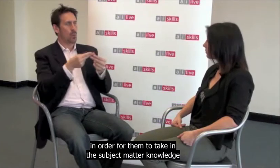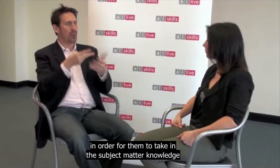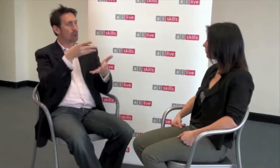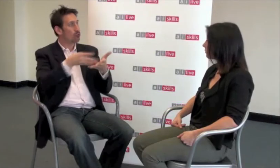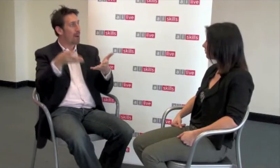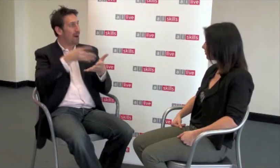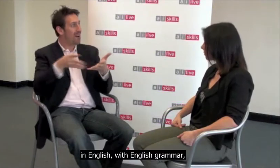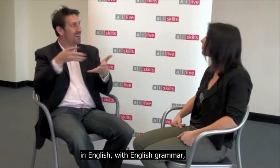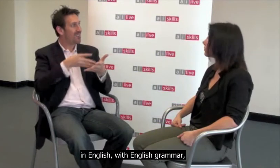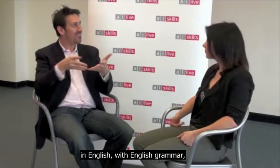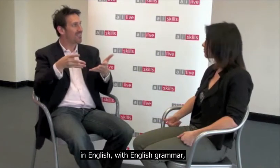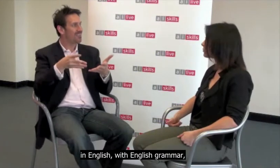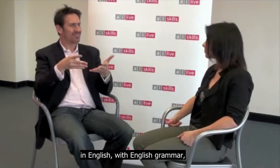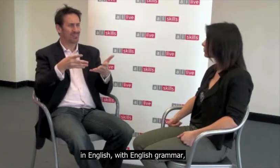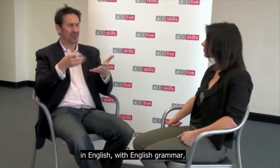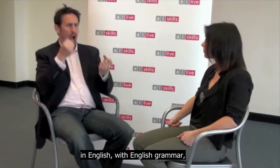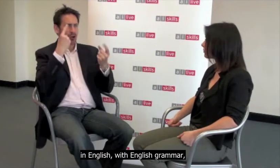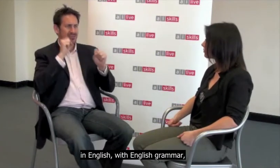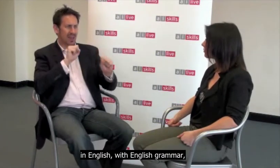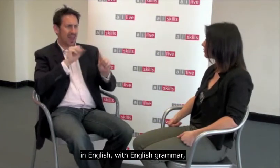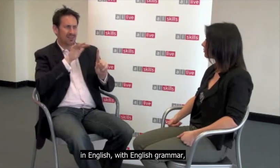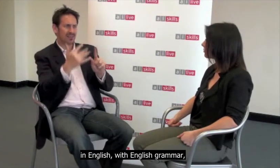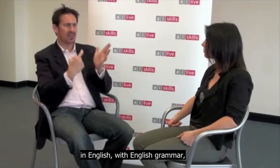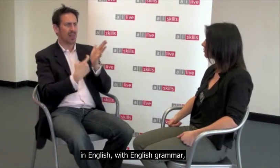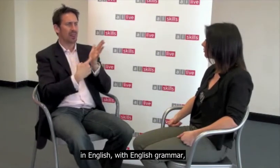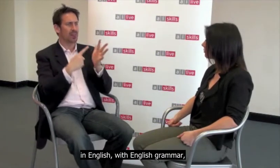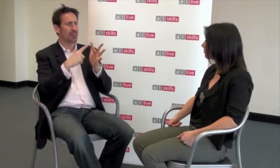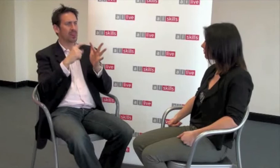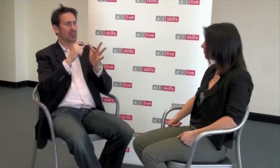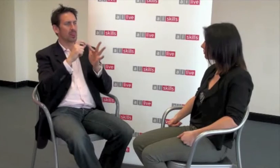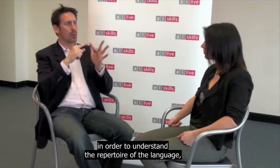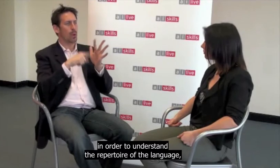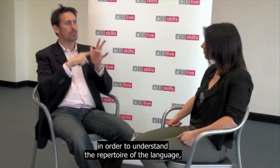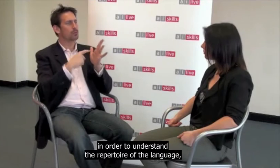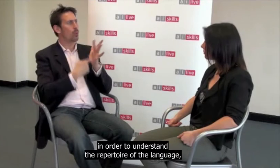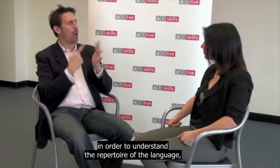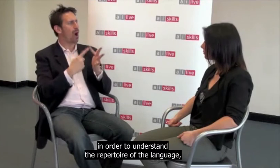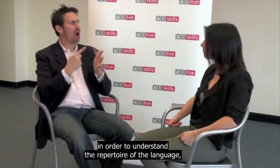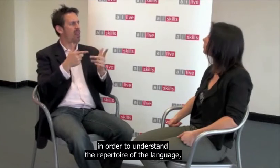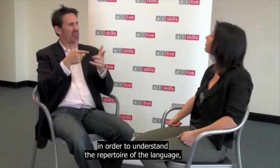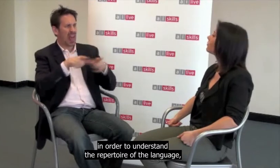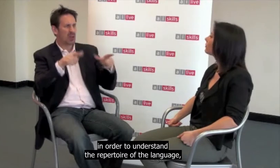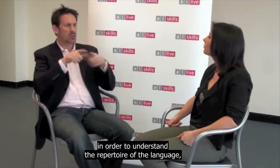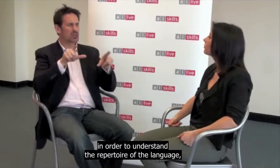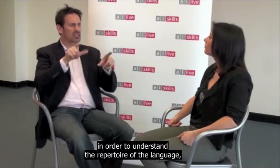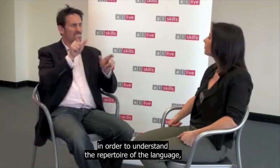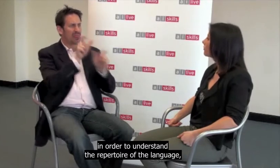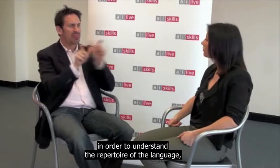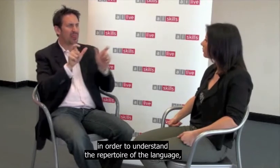in English with the English grammar, in order to understand the repertoire